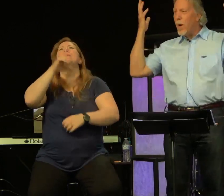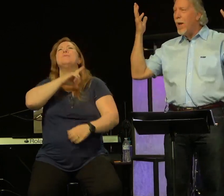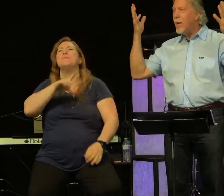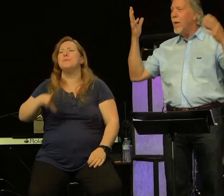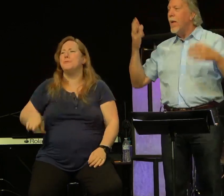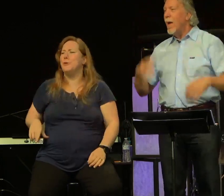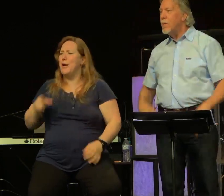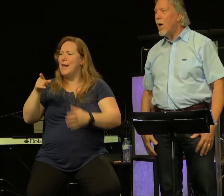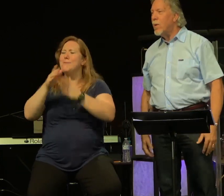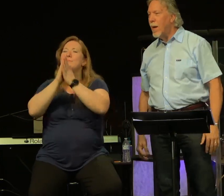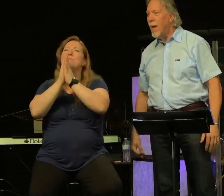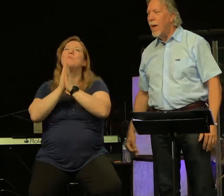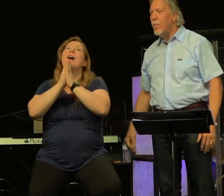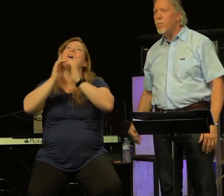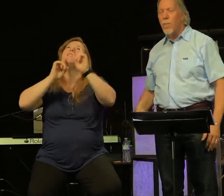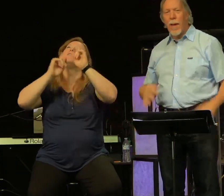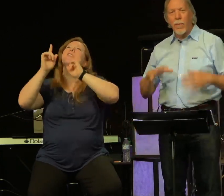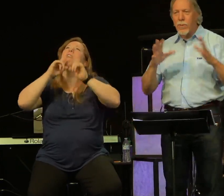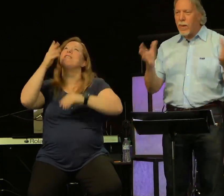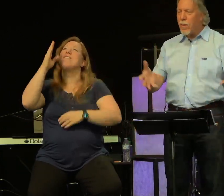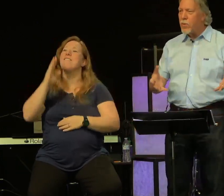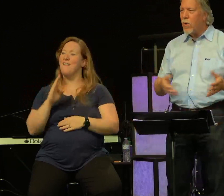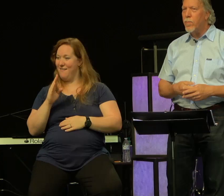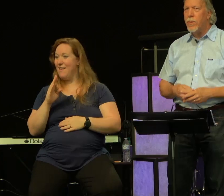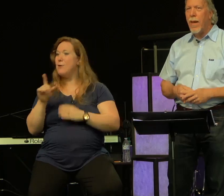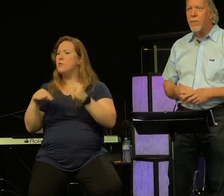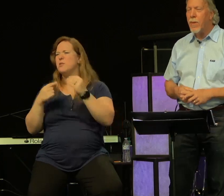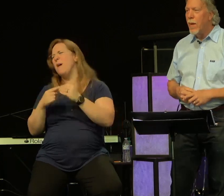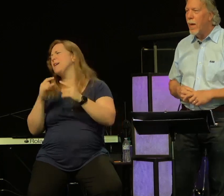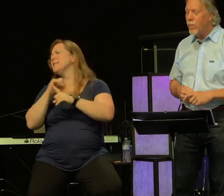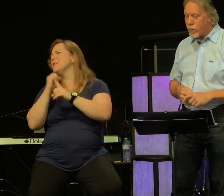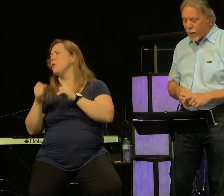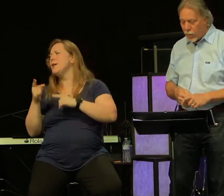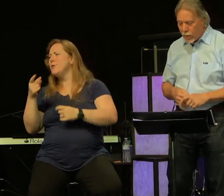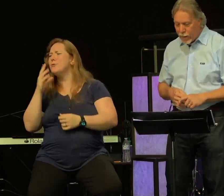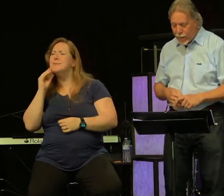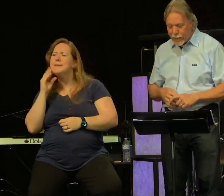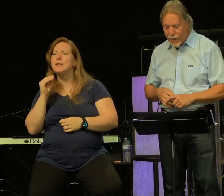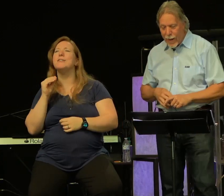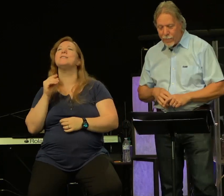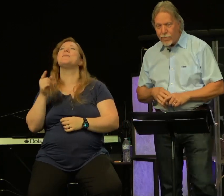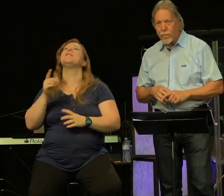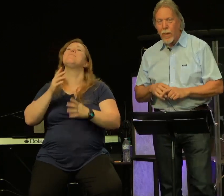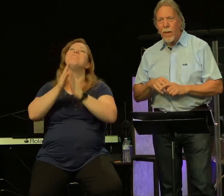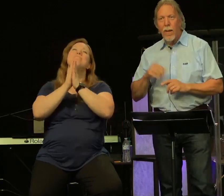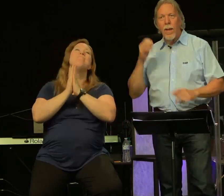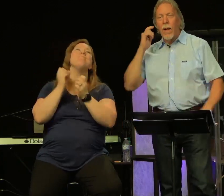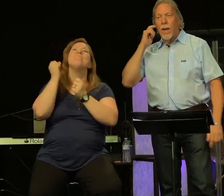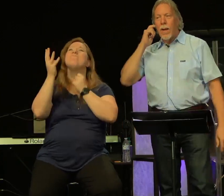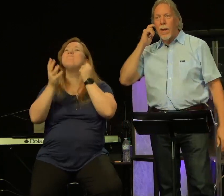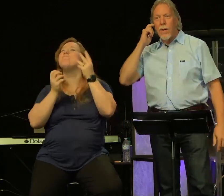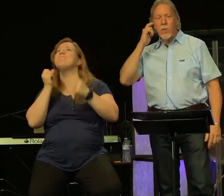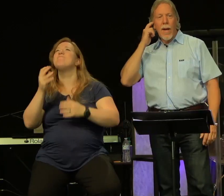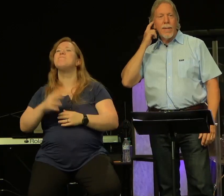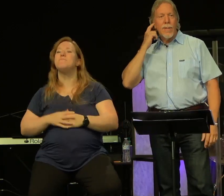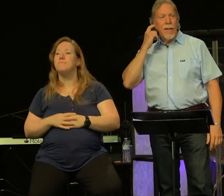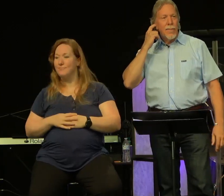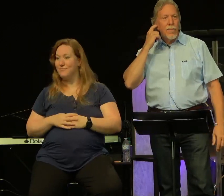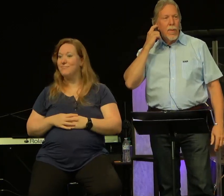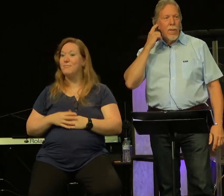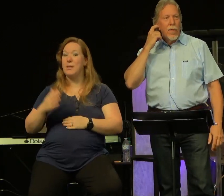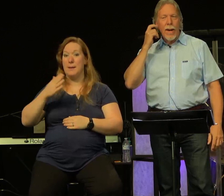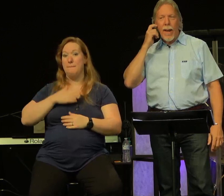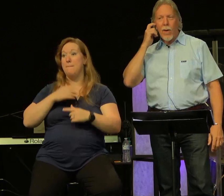was praying and talking to him. It was about a particular circumstance he was dealing with at that time. Amen. Little